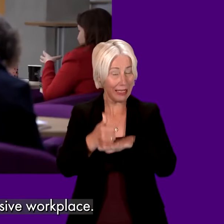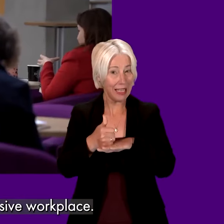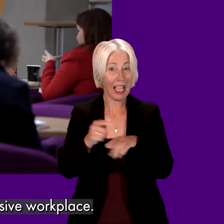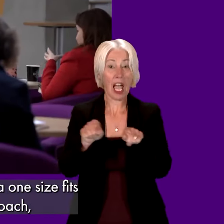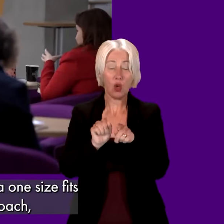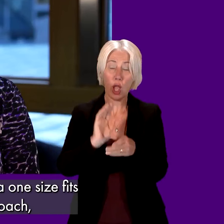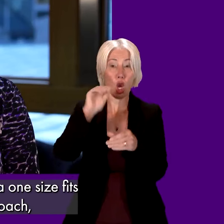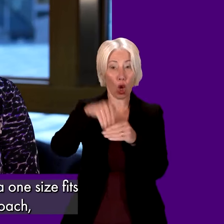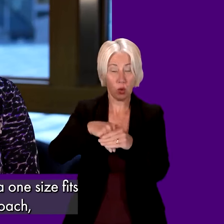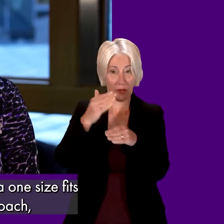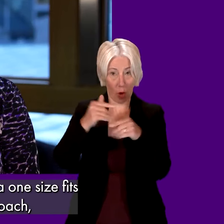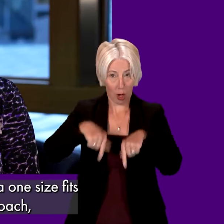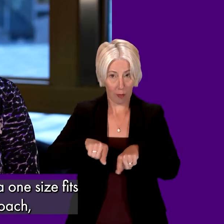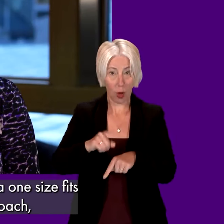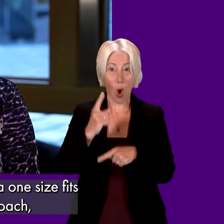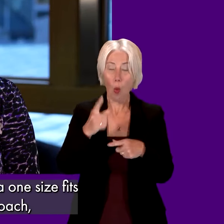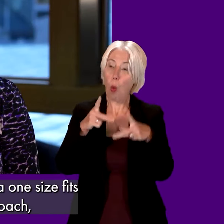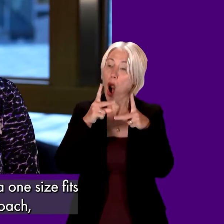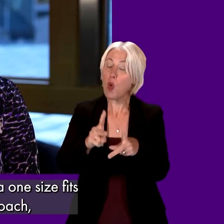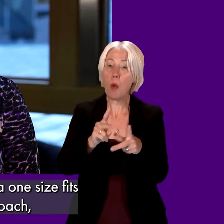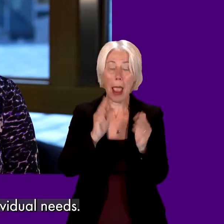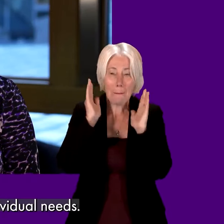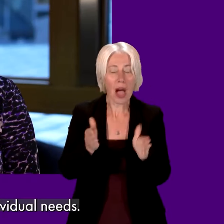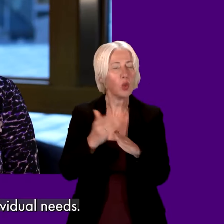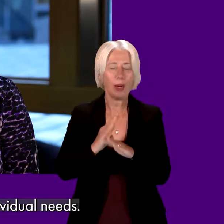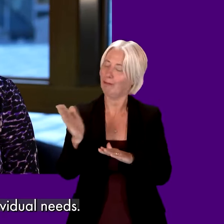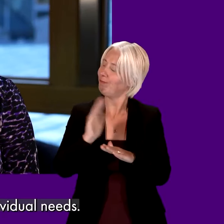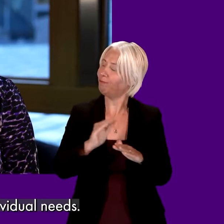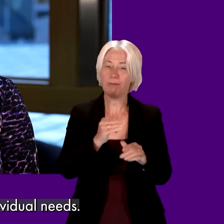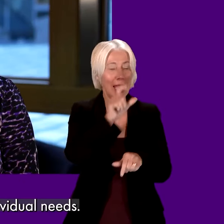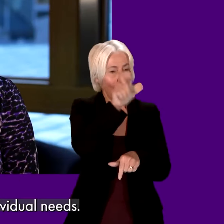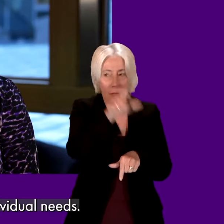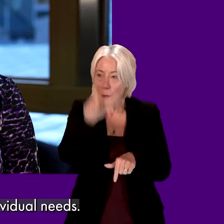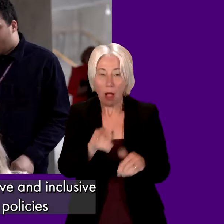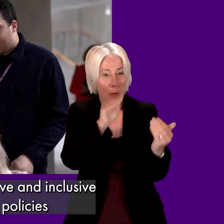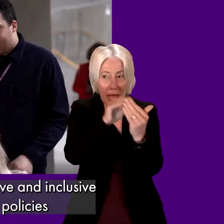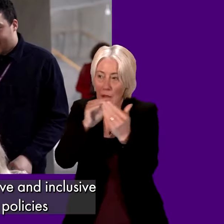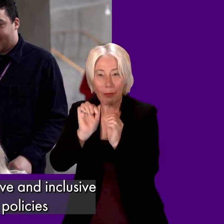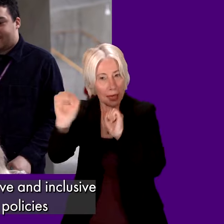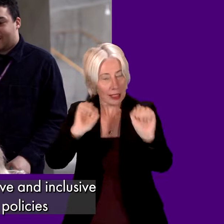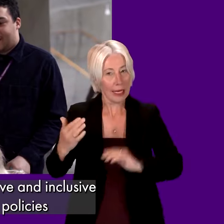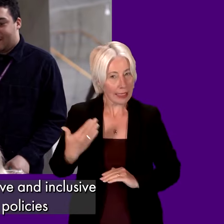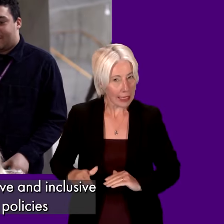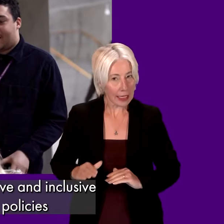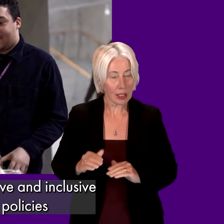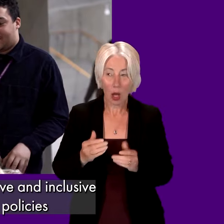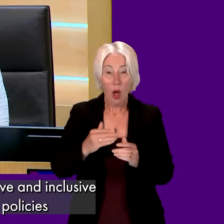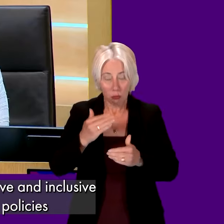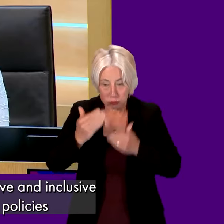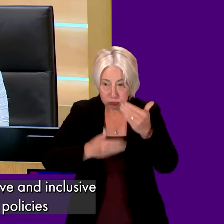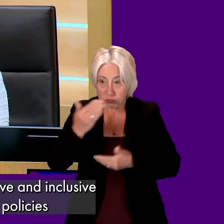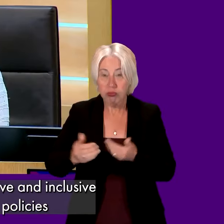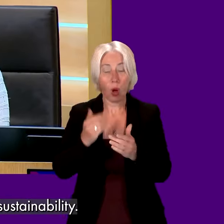workplace. We don't have a one-size-fits-all approach. We cater for individual needs. We have progressive and inclusive